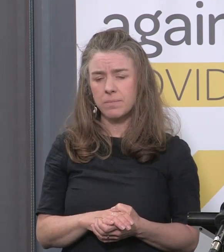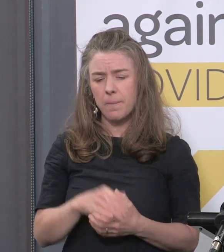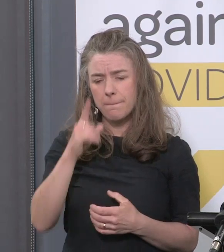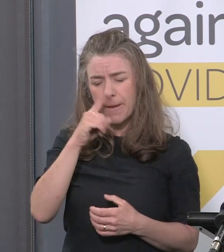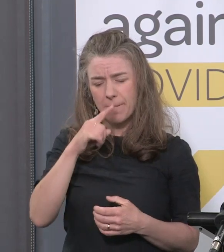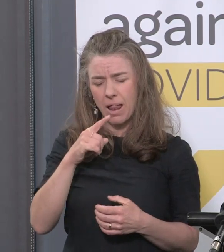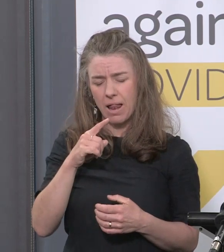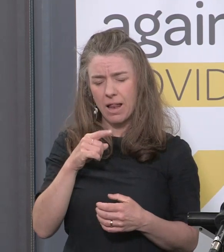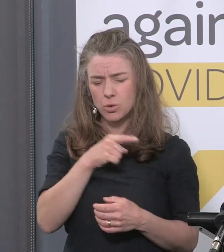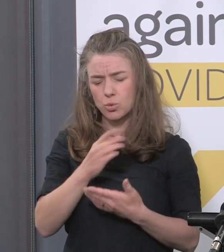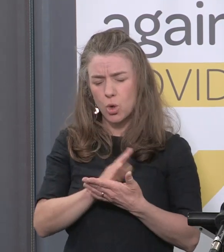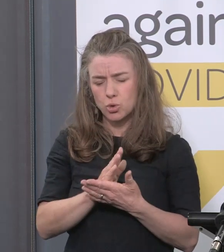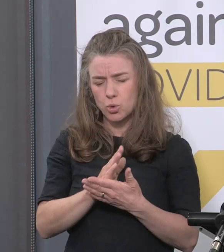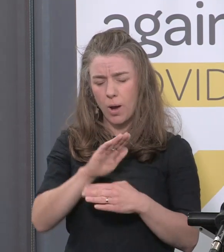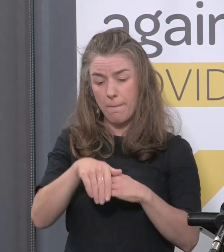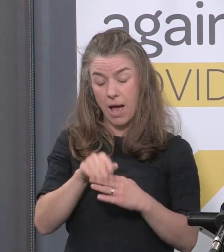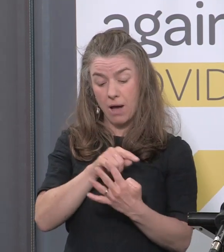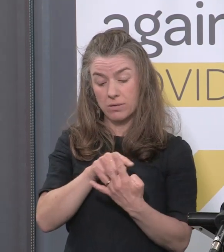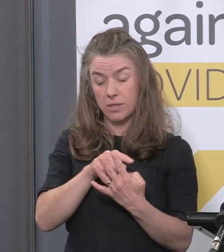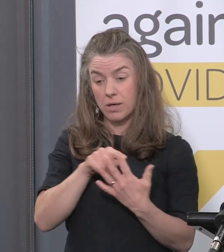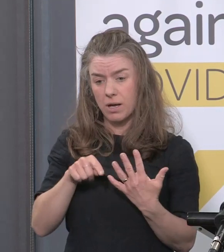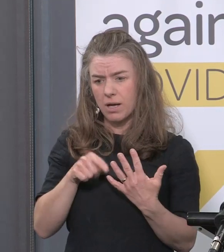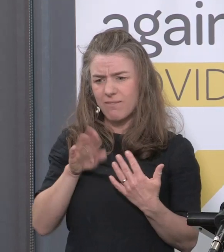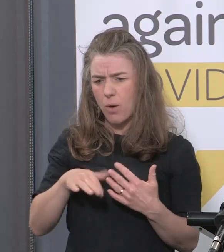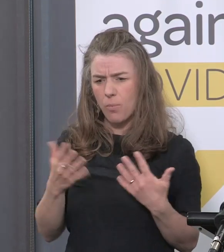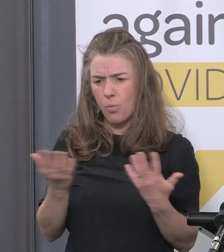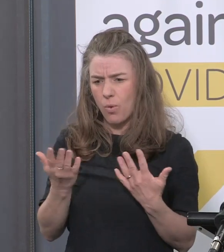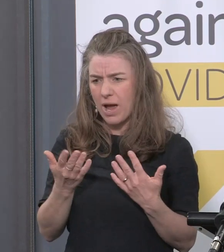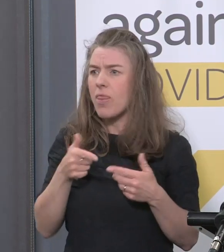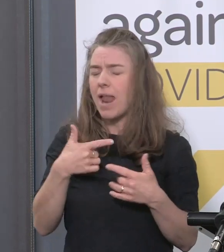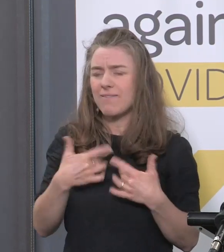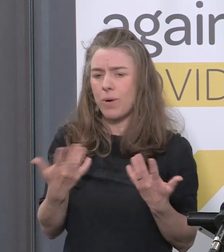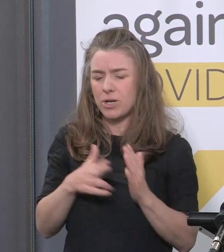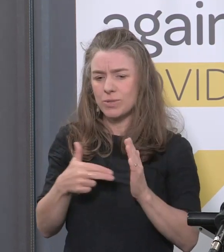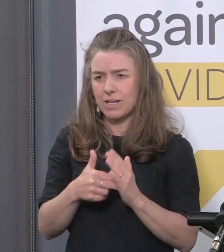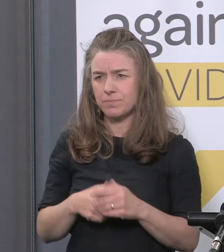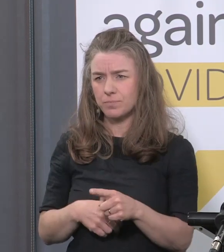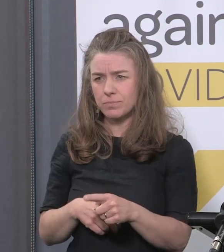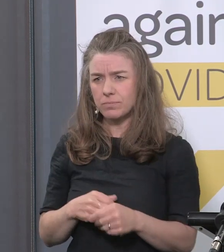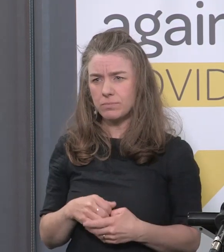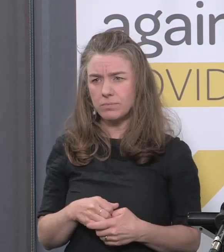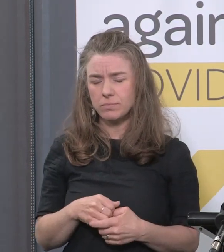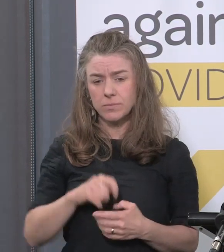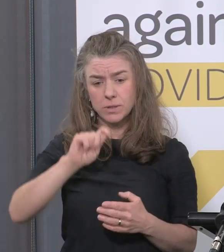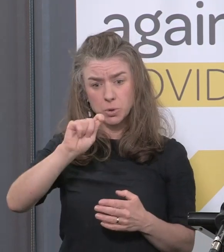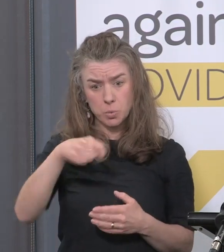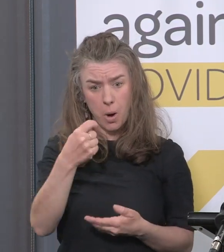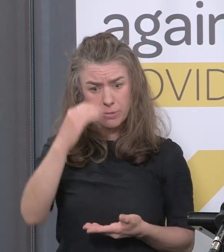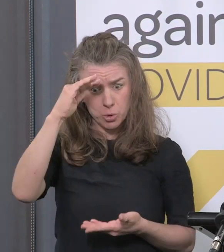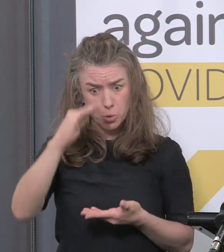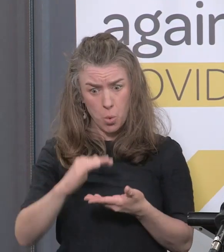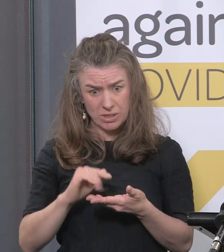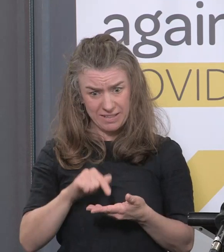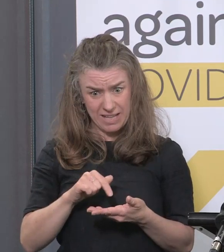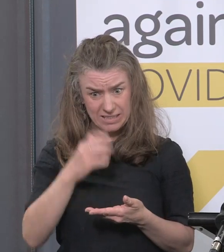were they from? I don't have the exact details about that. I've just got the summary at this point in time. How serious is the shortage of swabs for testing COVID-19? We